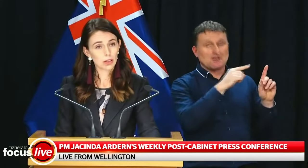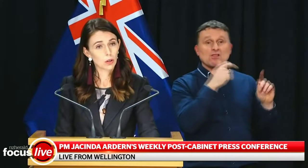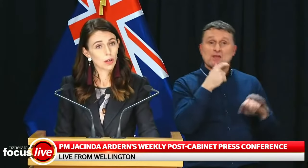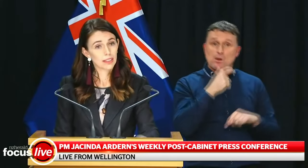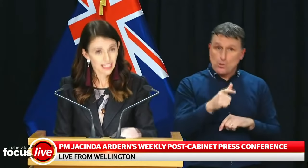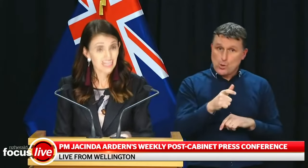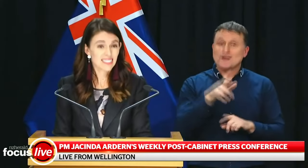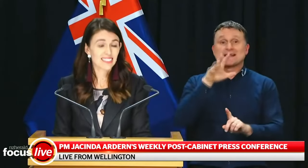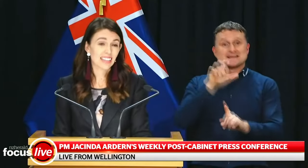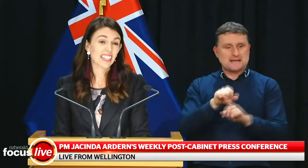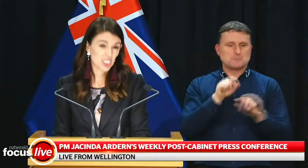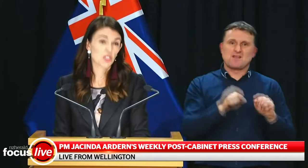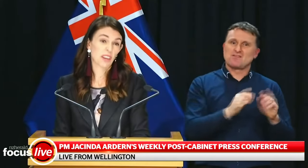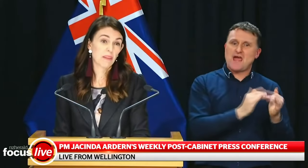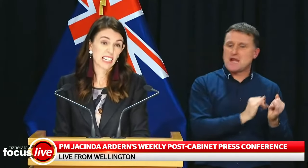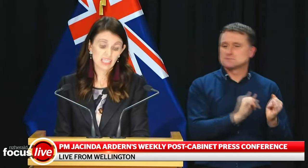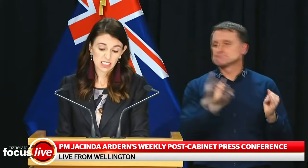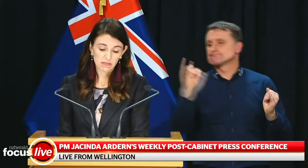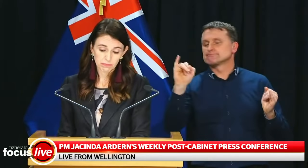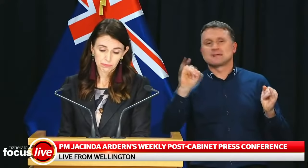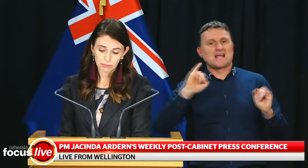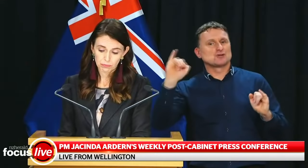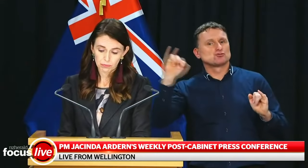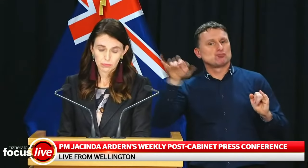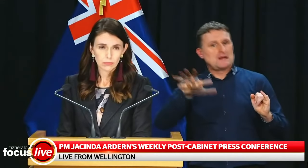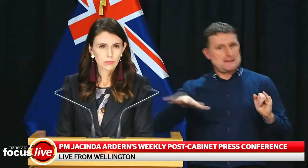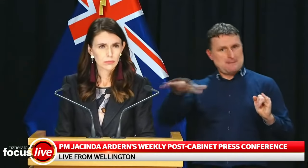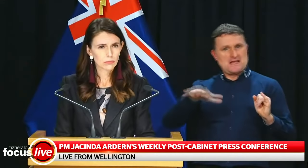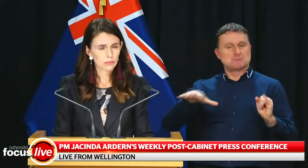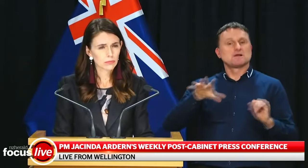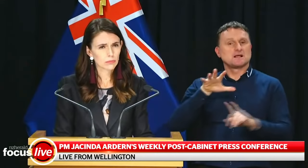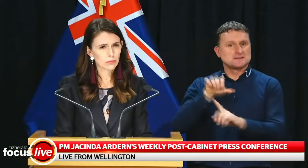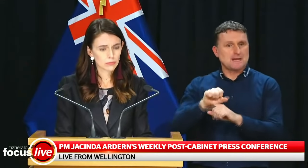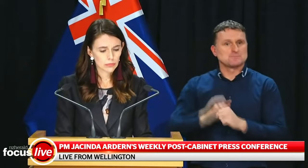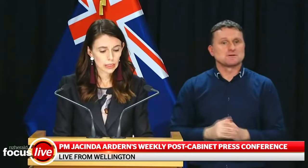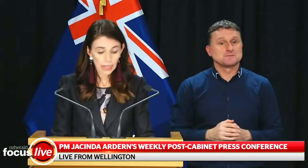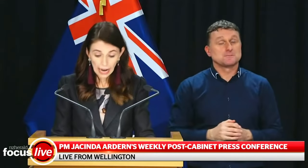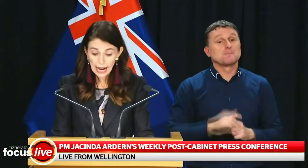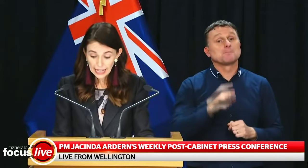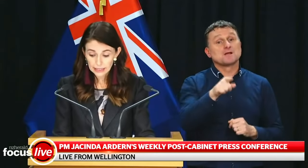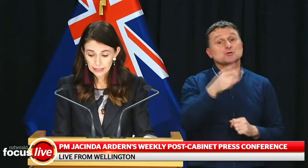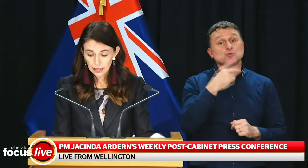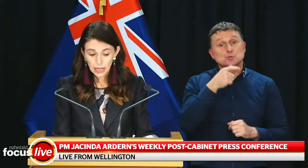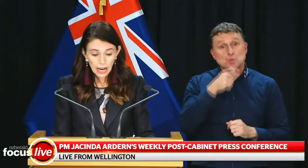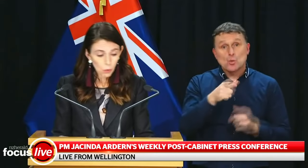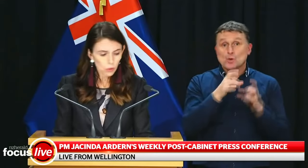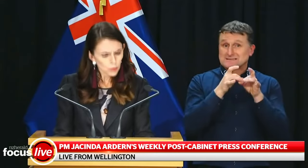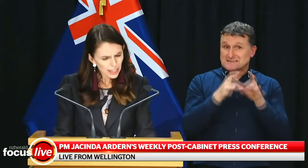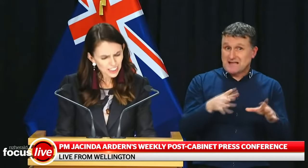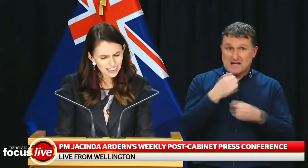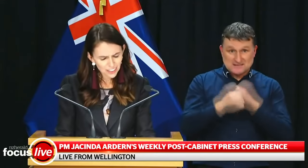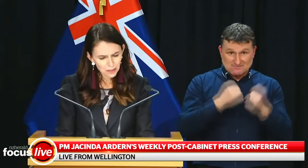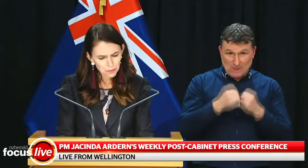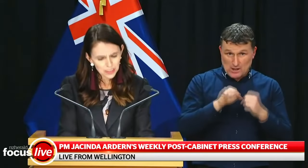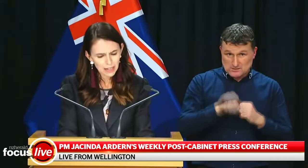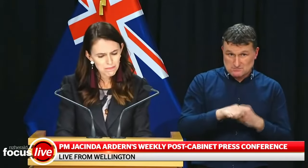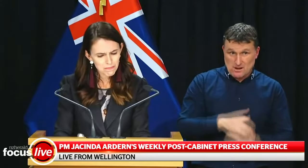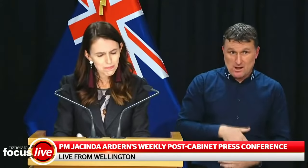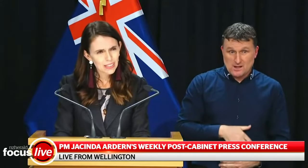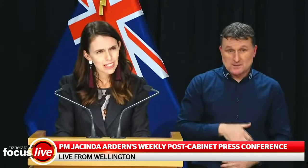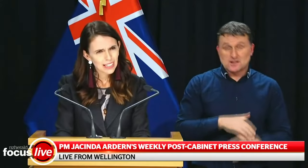captured that this is at the extreme end. Categorical that was about inciting violence. And not right, is it? Well, actually, I